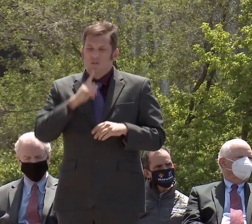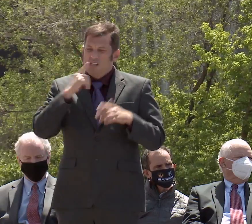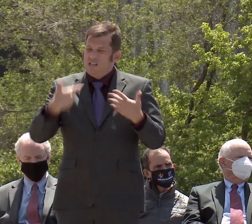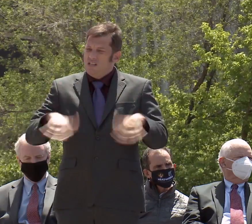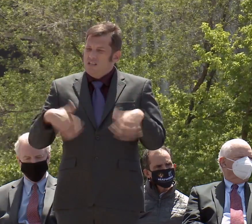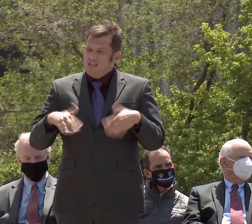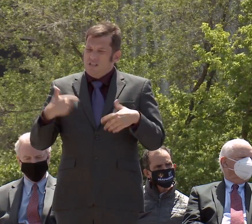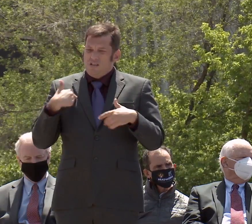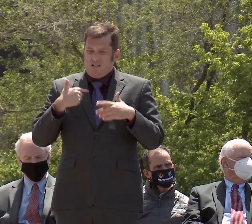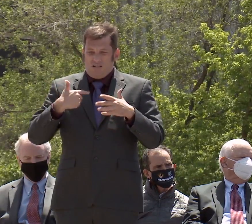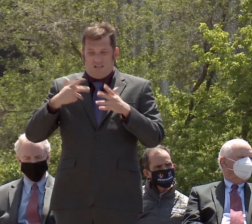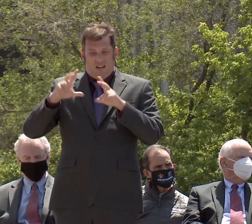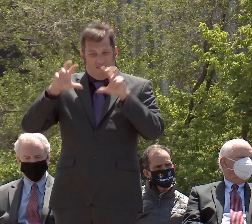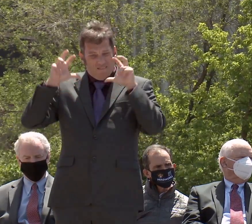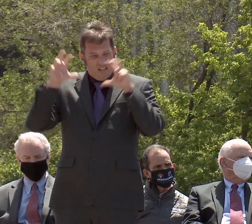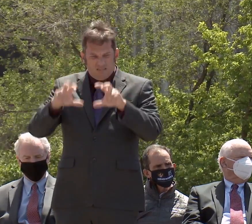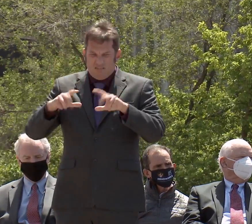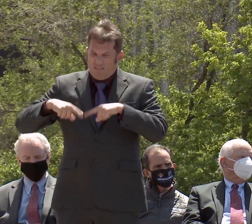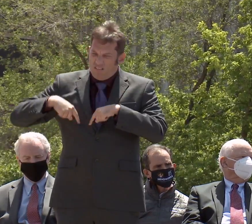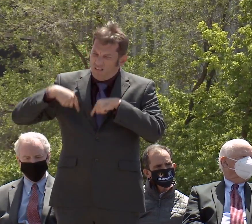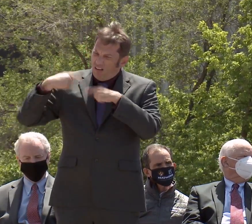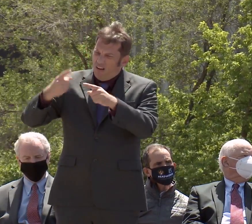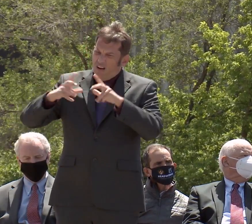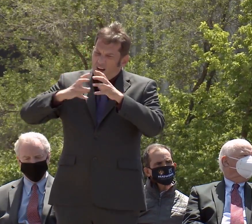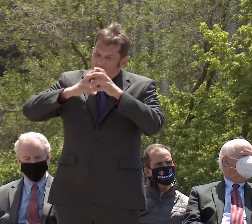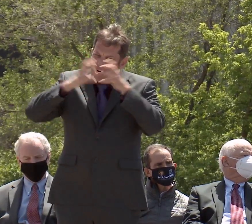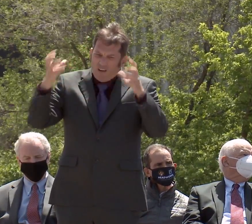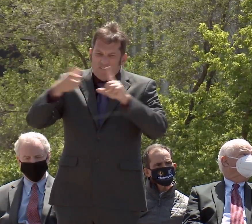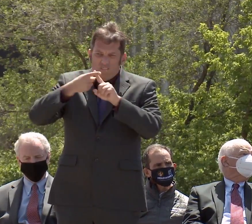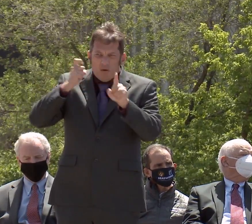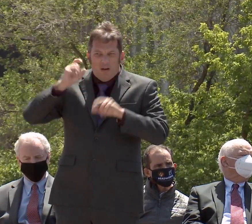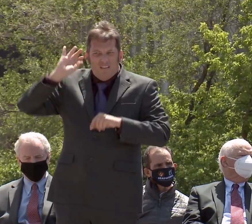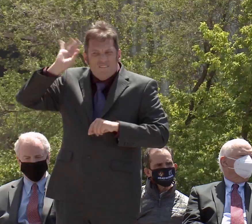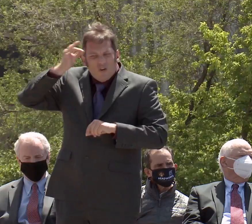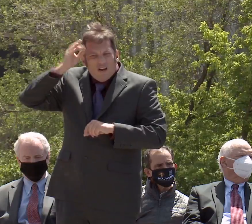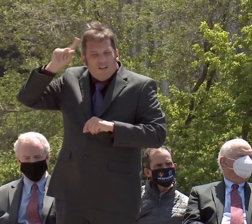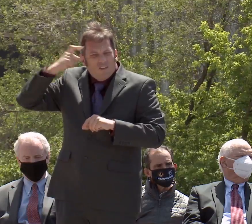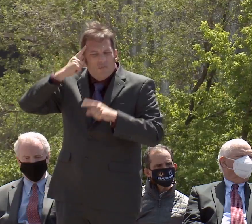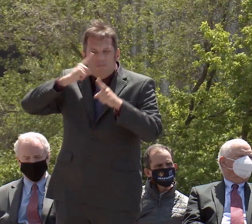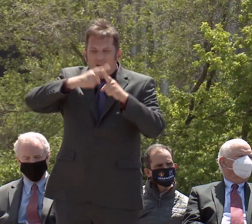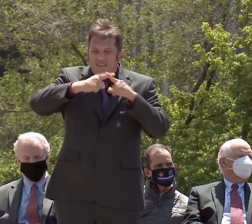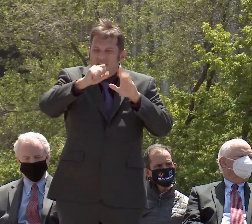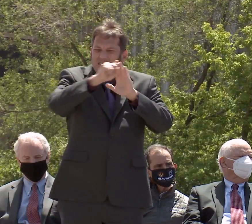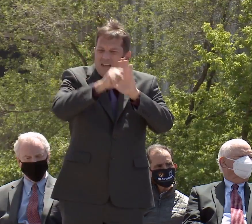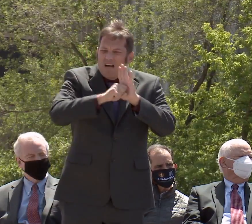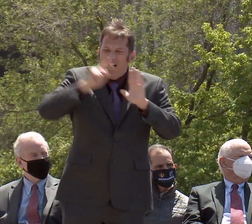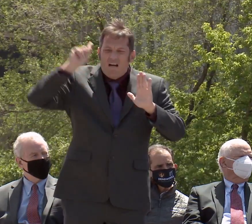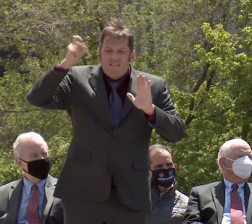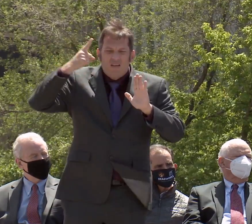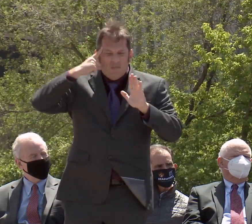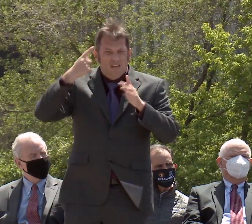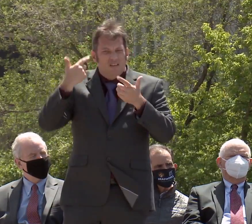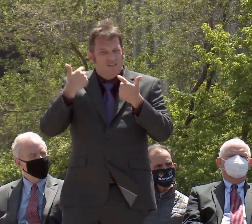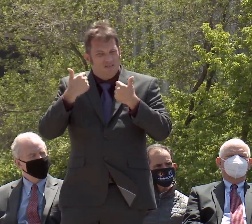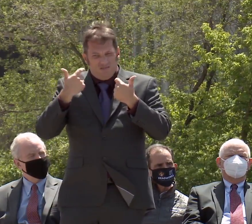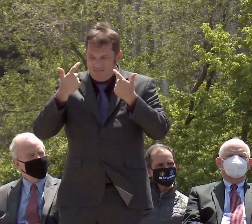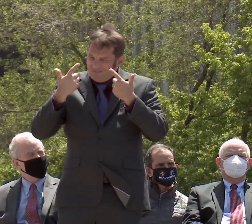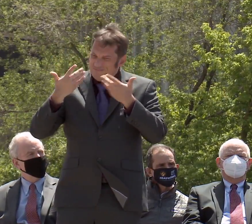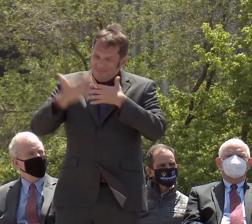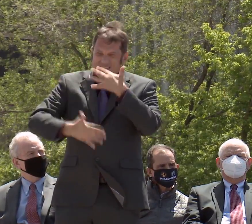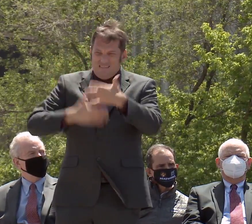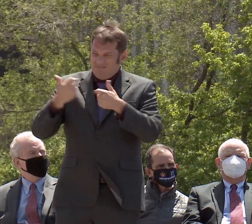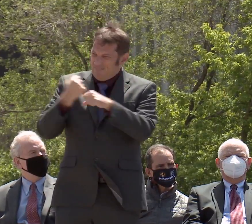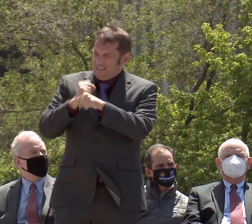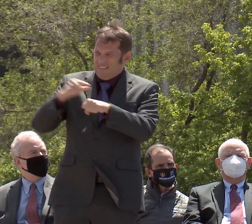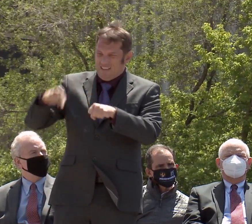federal government as well as the state to bring to fruition. And Senator Van Hollen mentioned, it's a quality